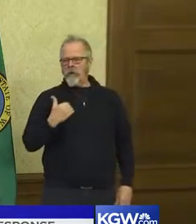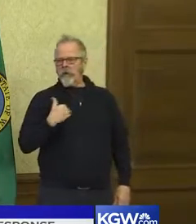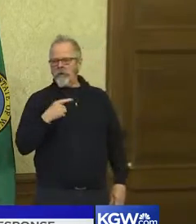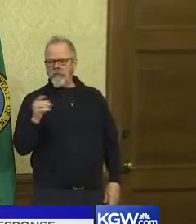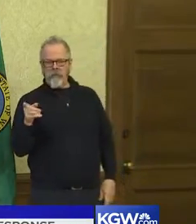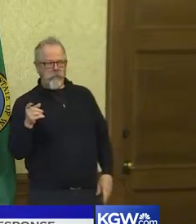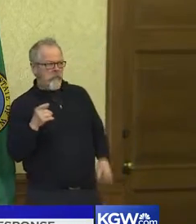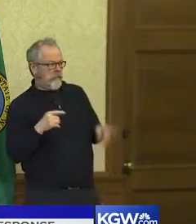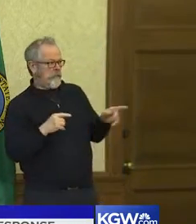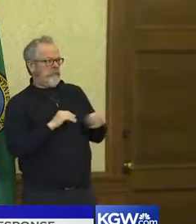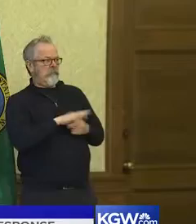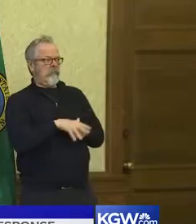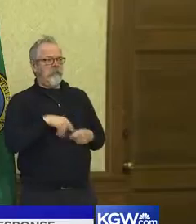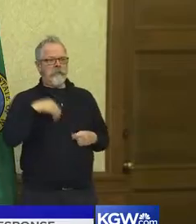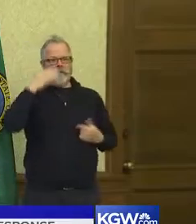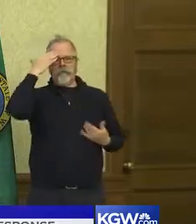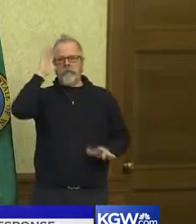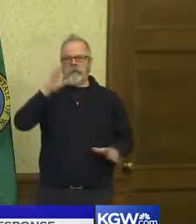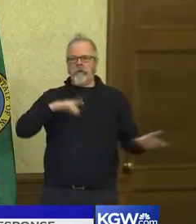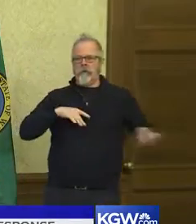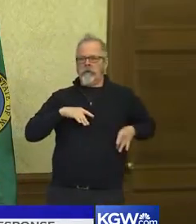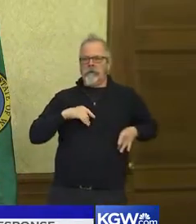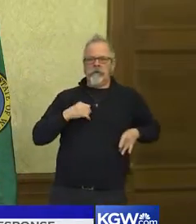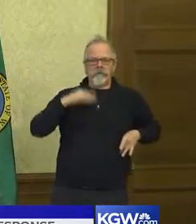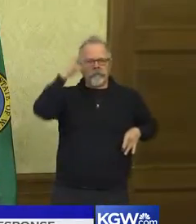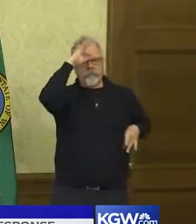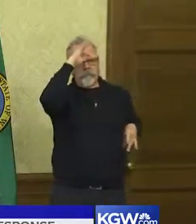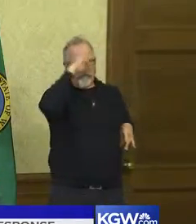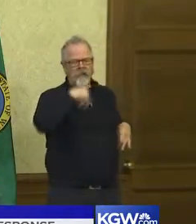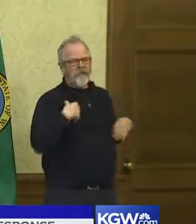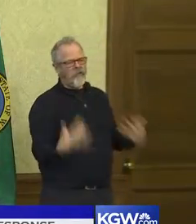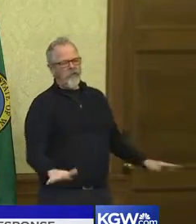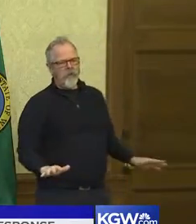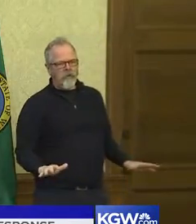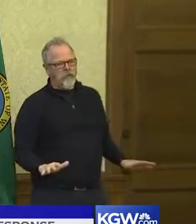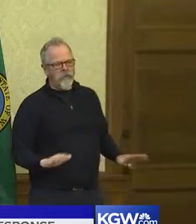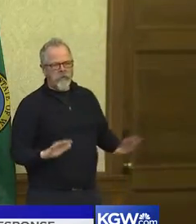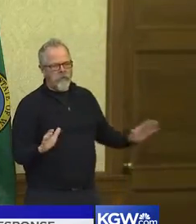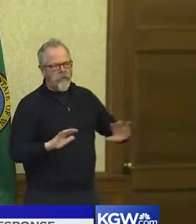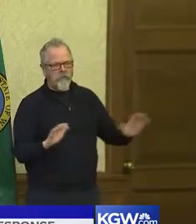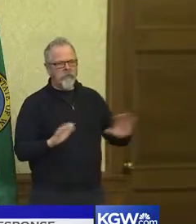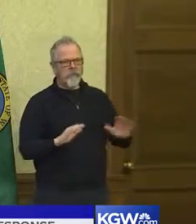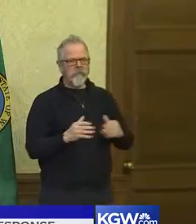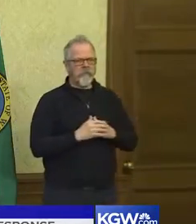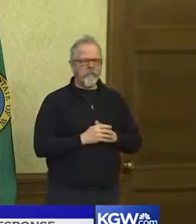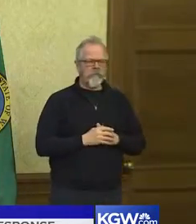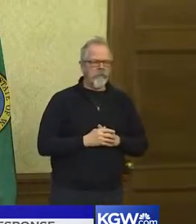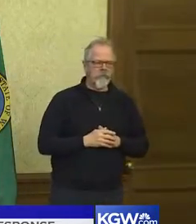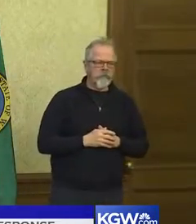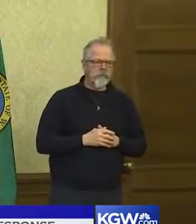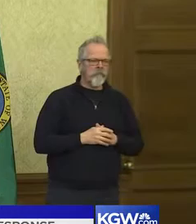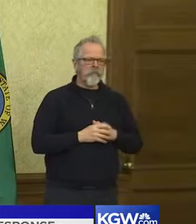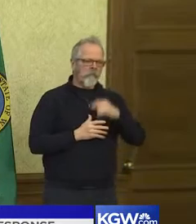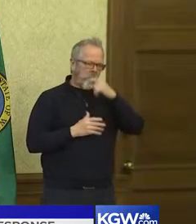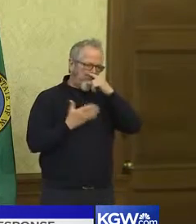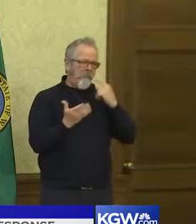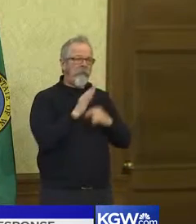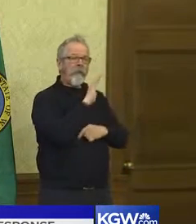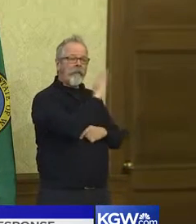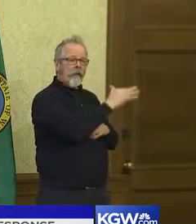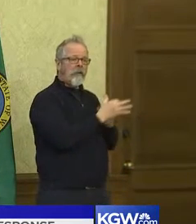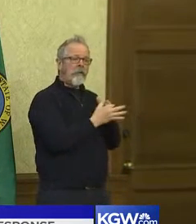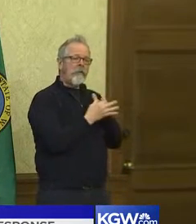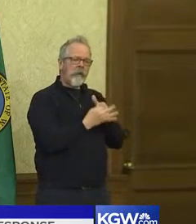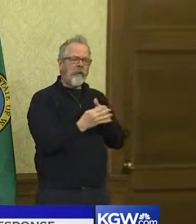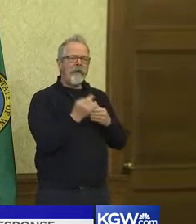but from my understanding of their guidance so far, it's not consistent totally with what we think is right for the state of Washington.